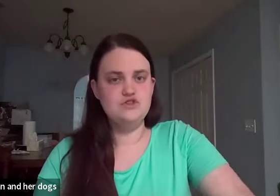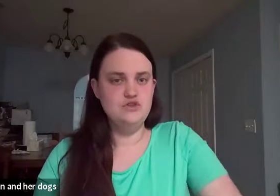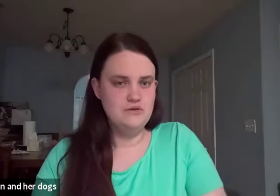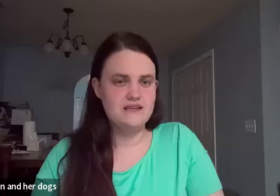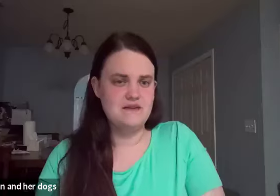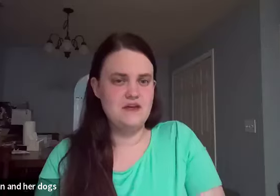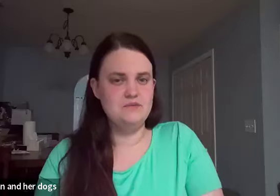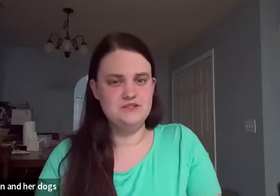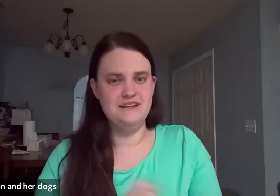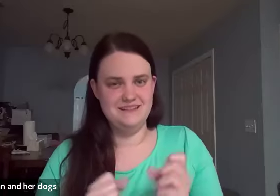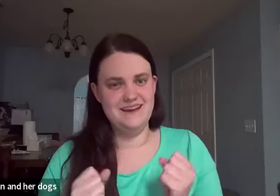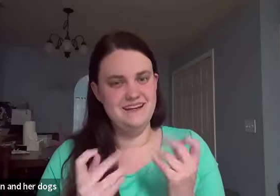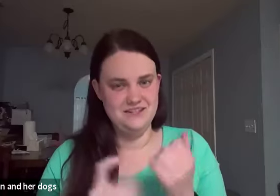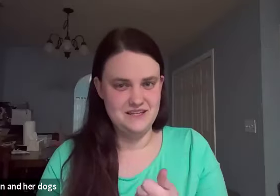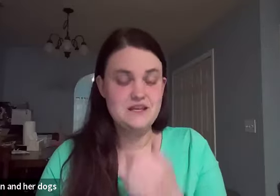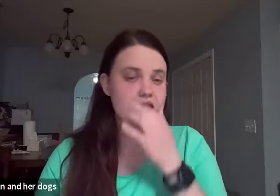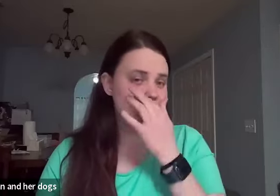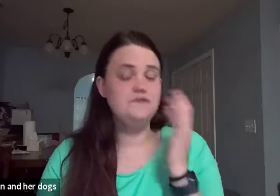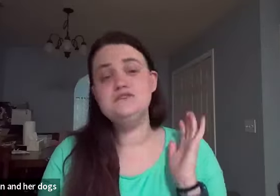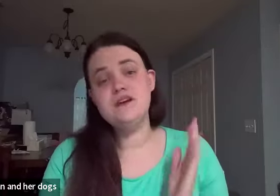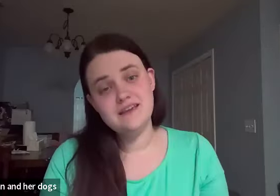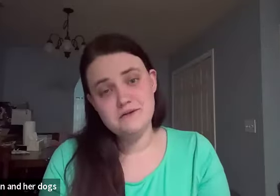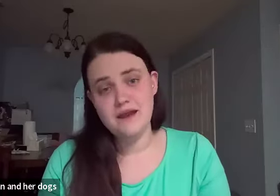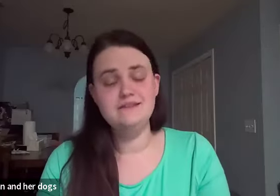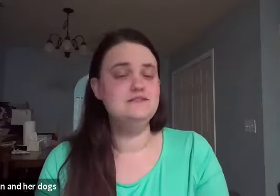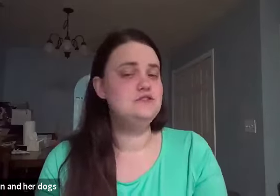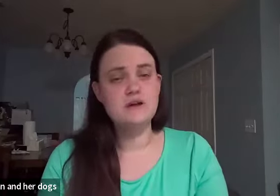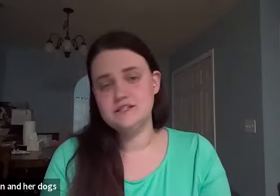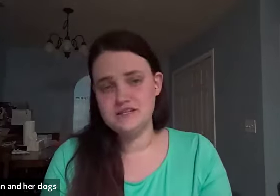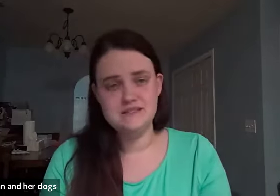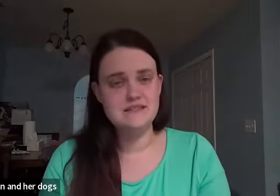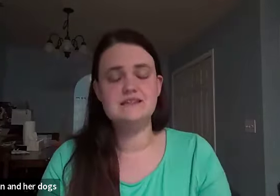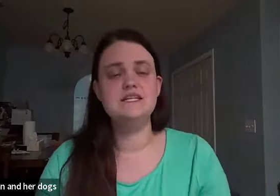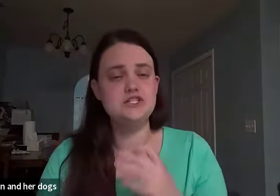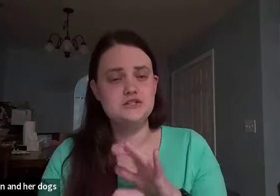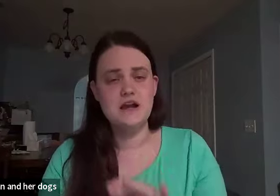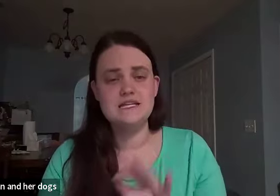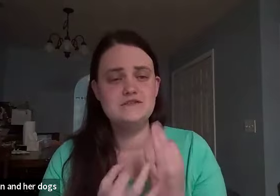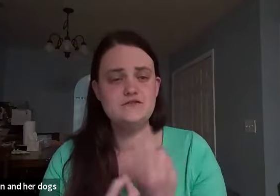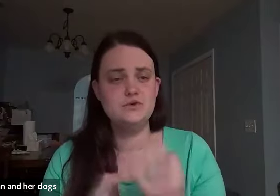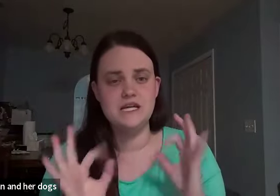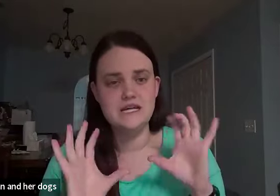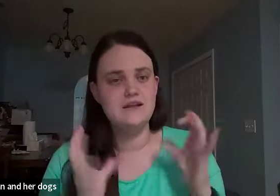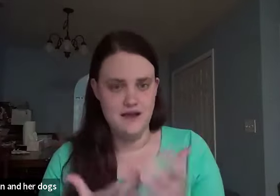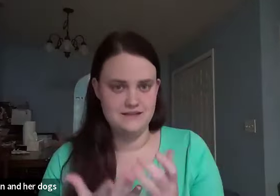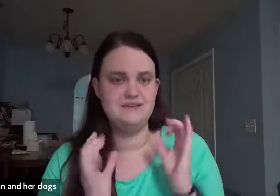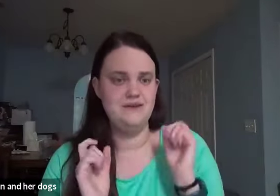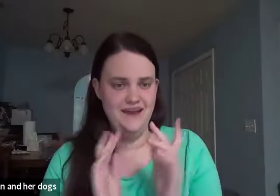down. So you guys have that opportunity to sign it yourselves. If you do not get it right, do not stress. This is a stress-free class,